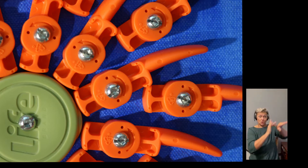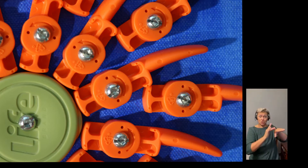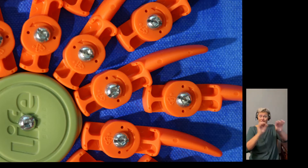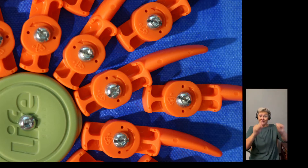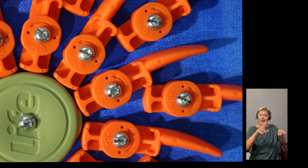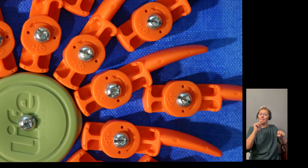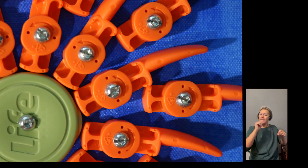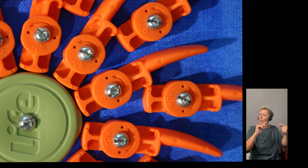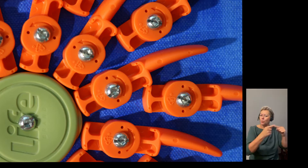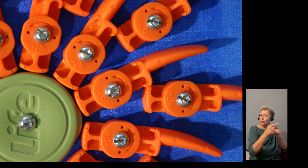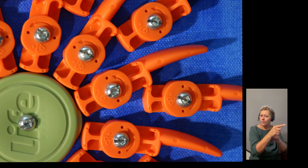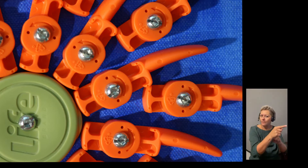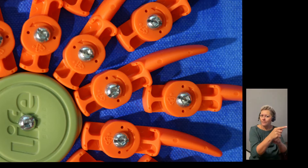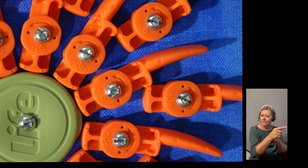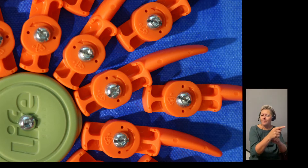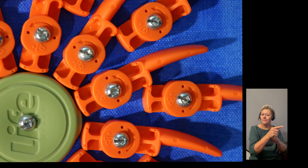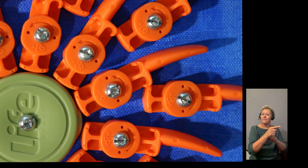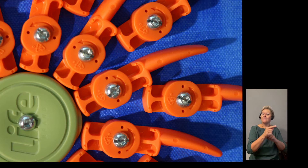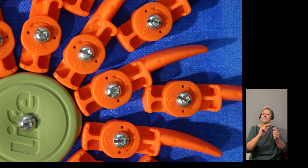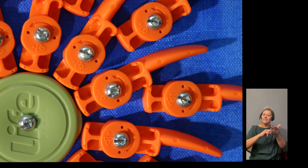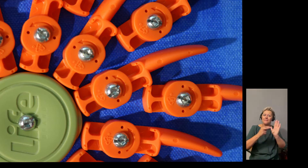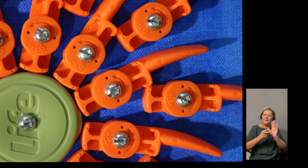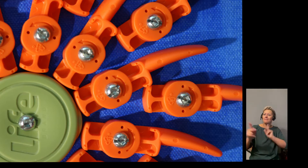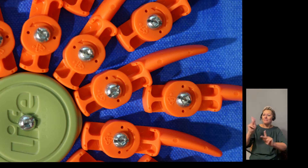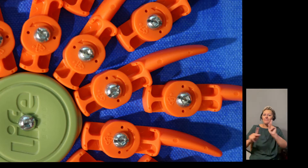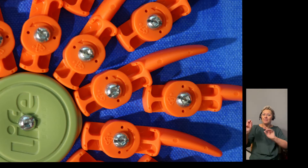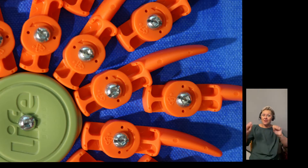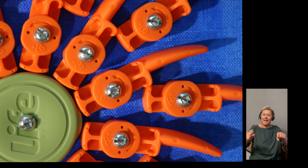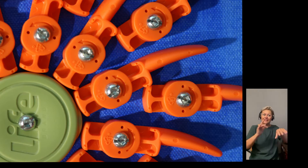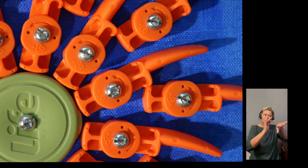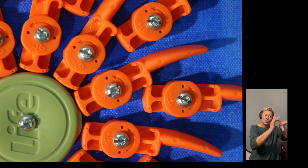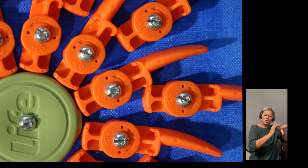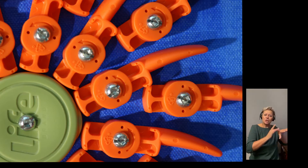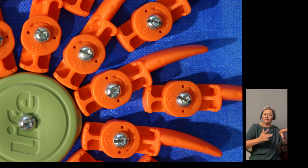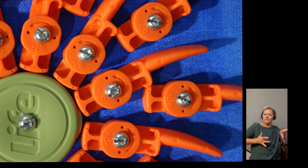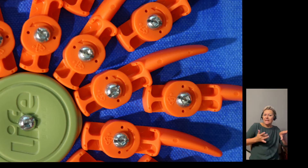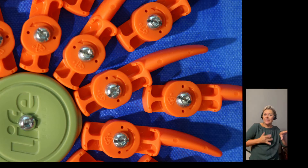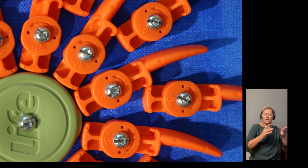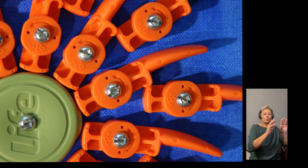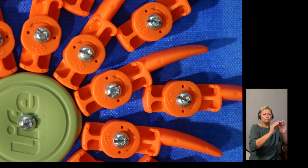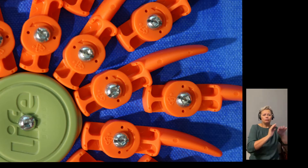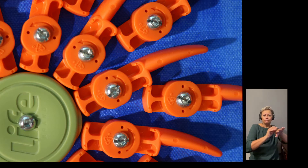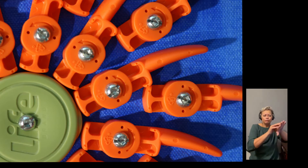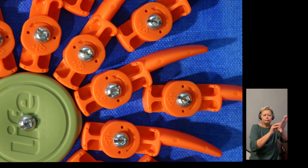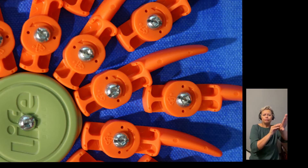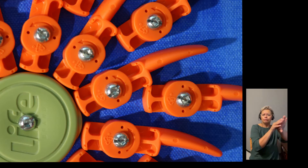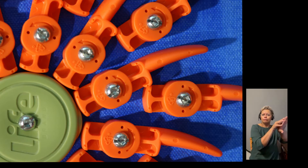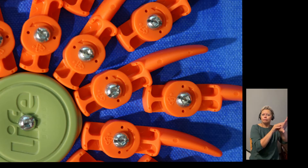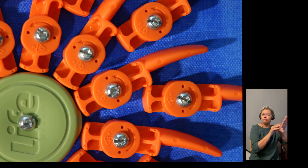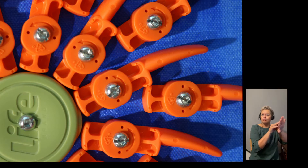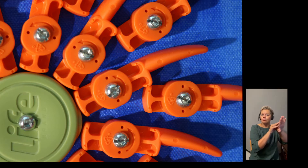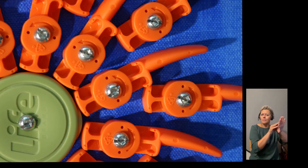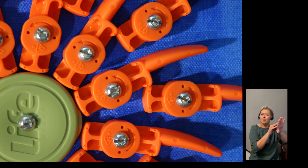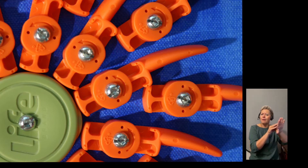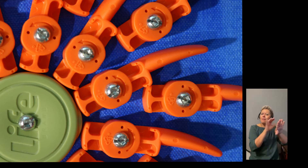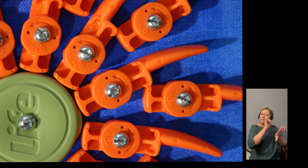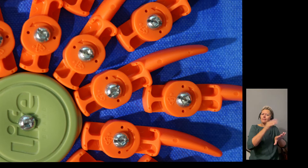and provide the audience with the tactile sensation they were seeking. This experience also made me realise that